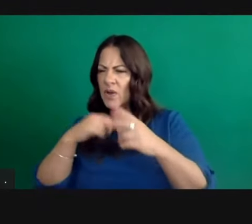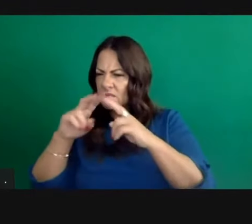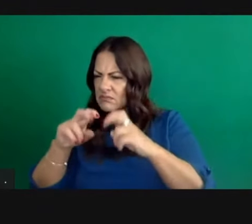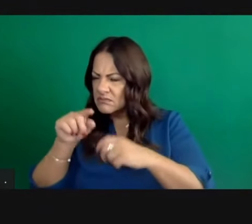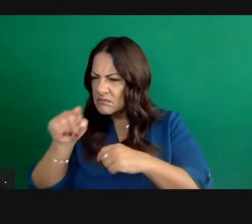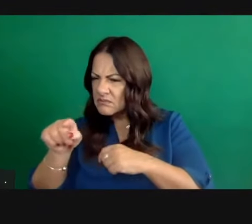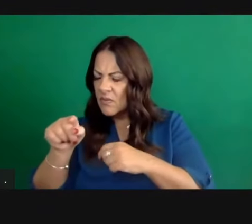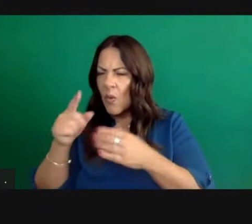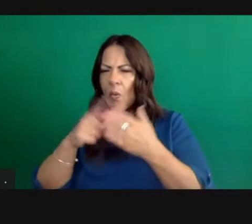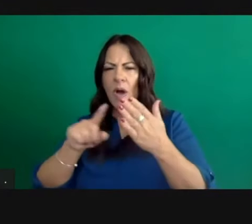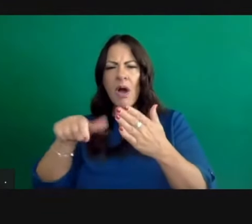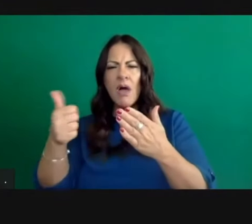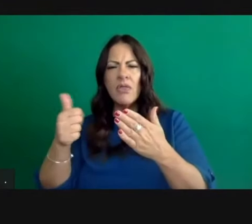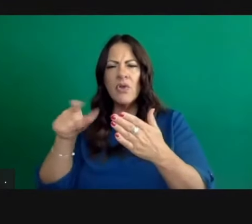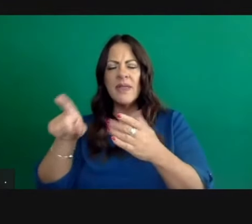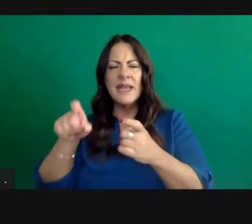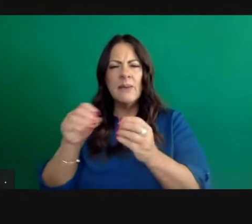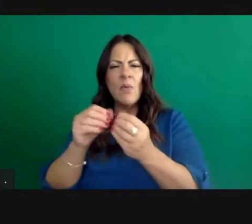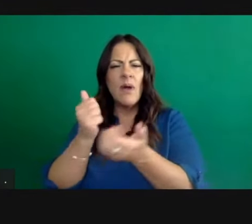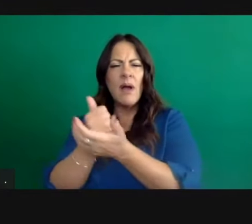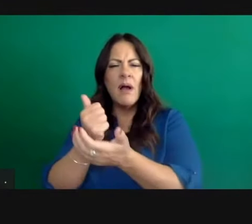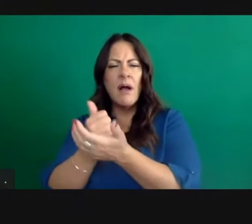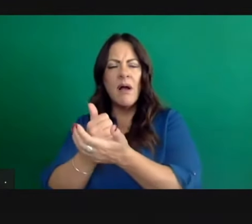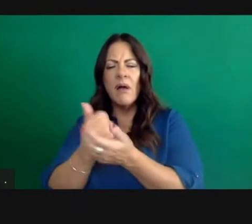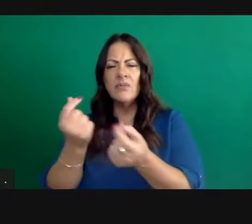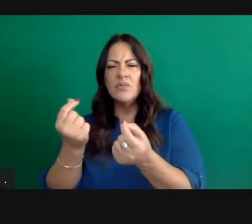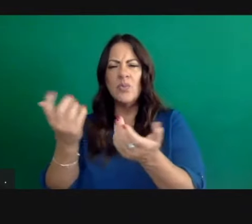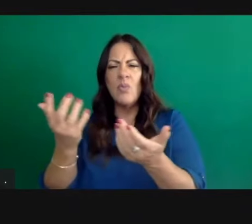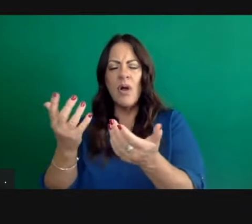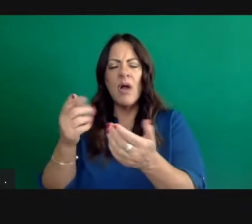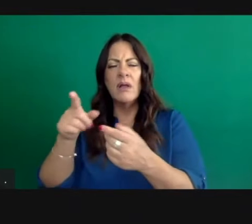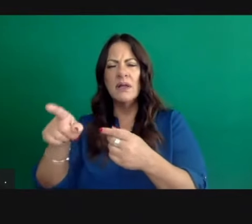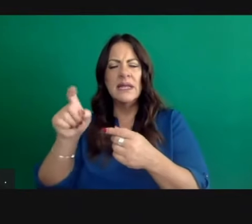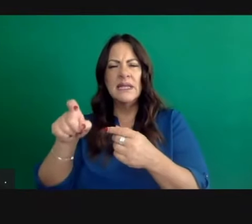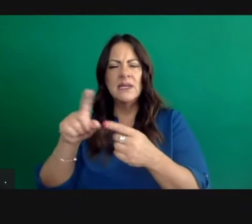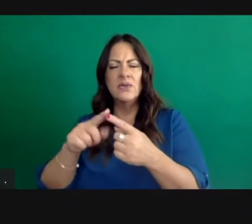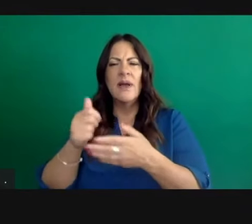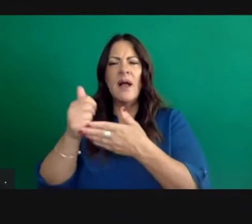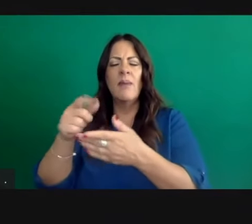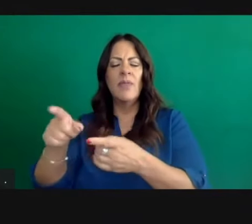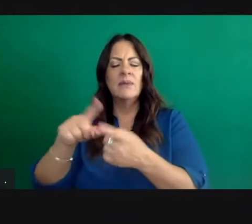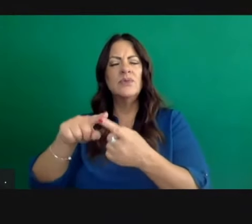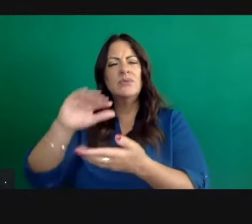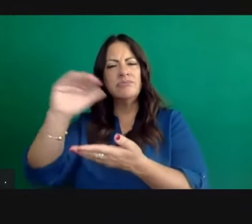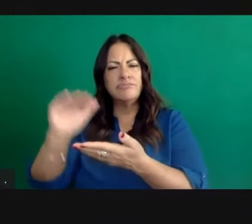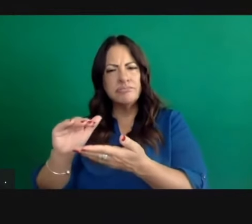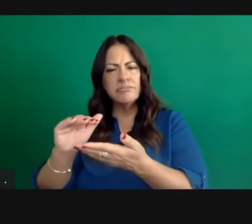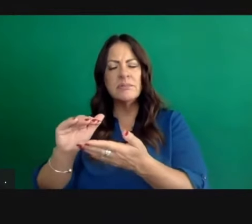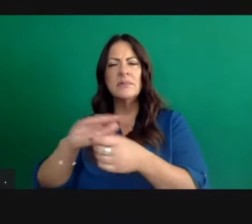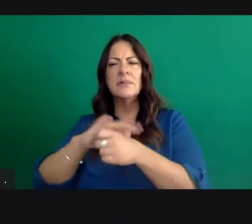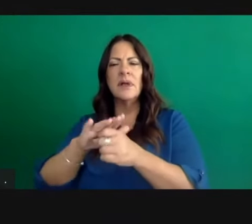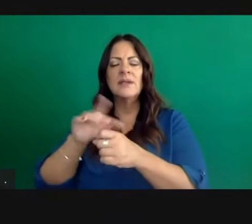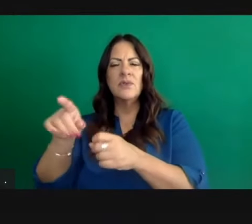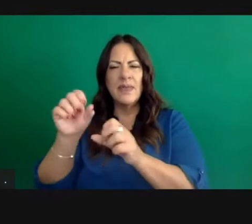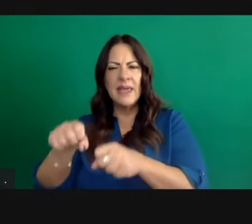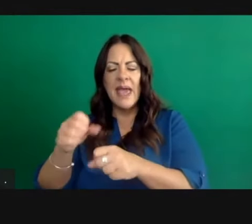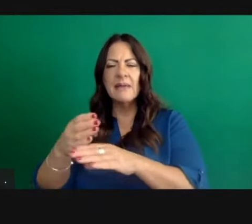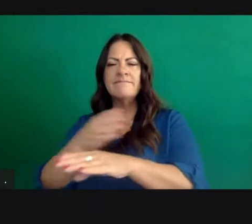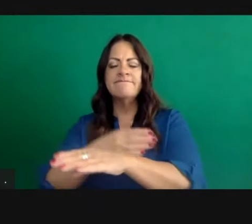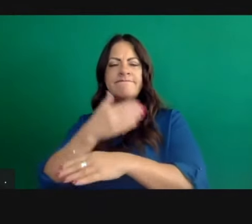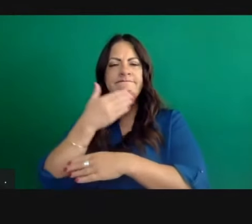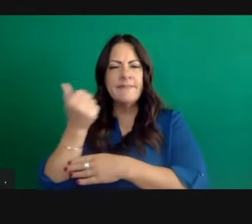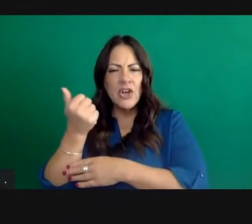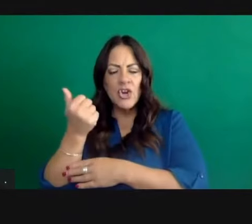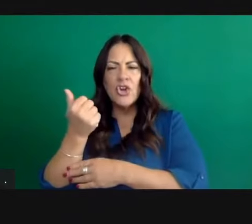understand what are the supports and resources that that county might need in order to better understand and mitigate